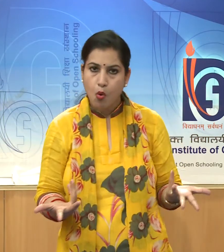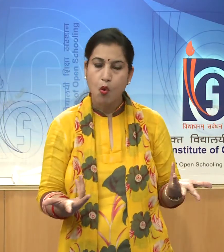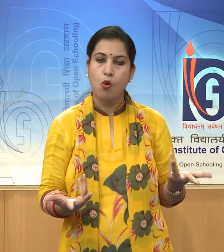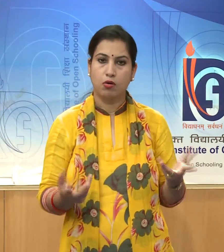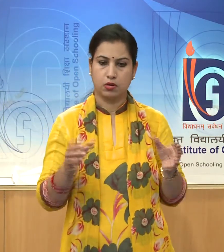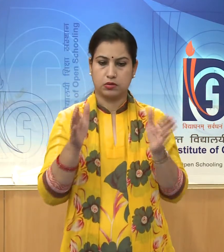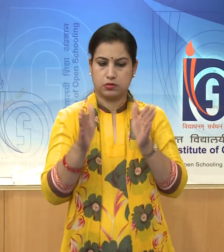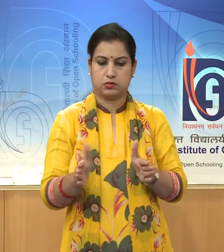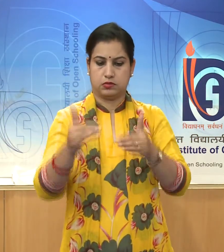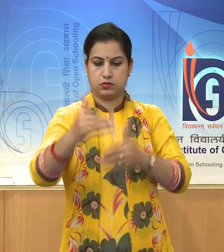and cube.